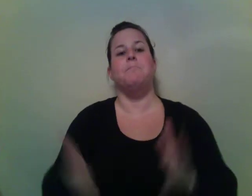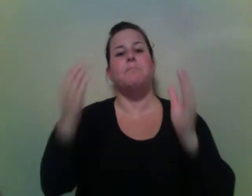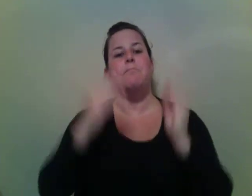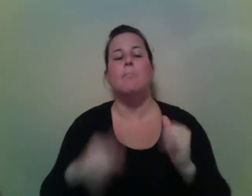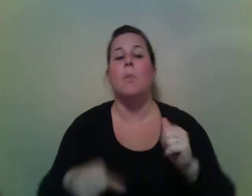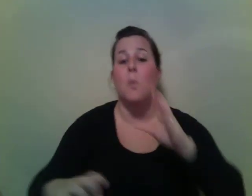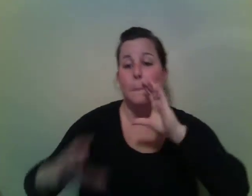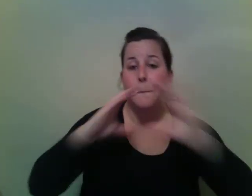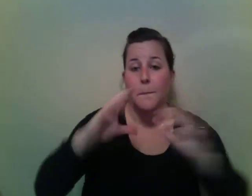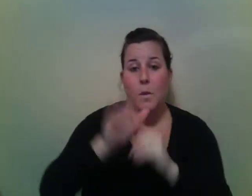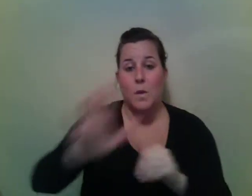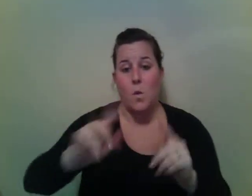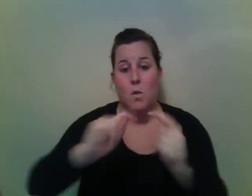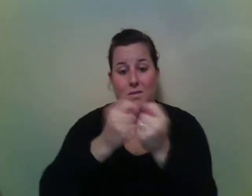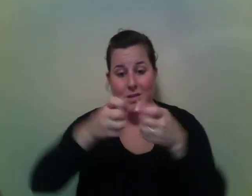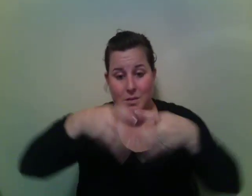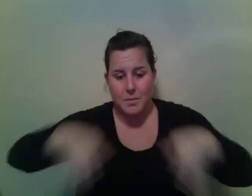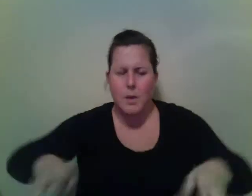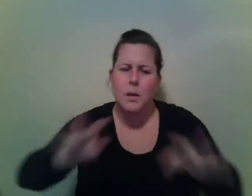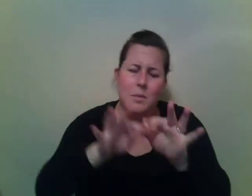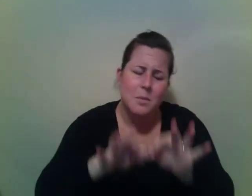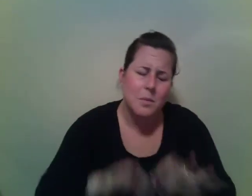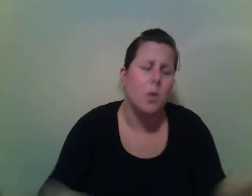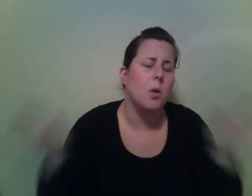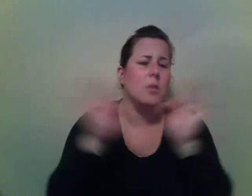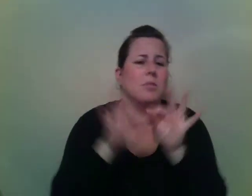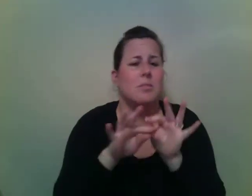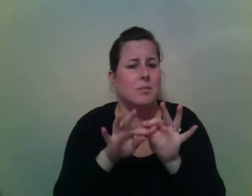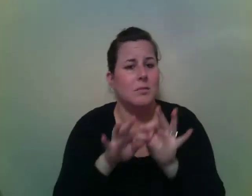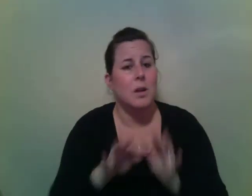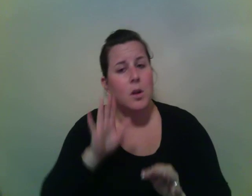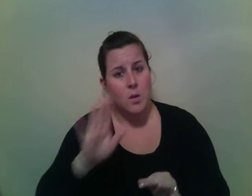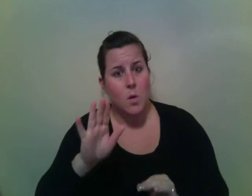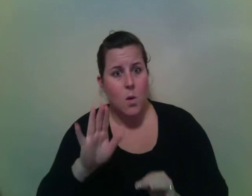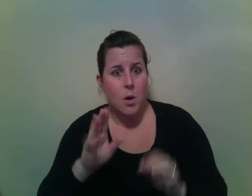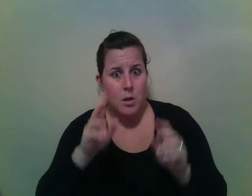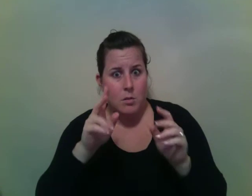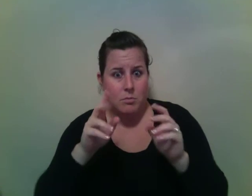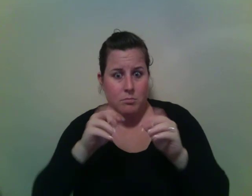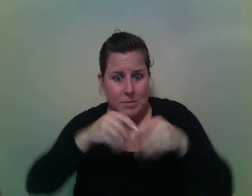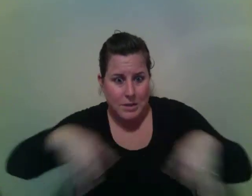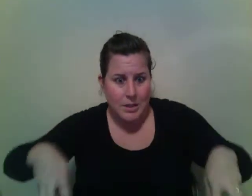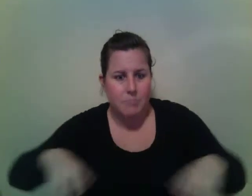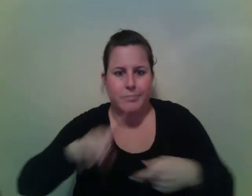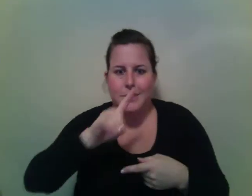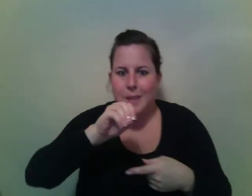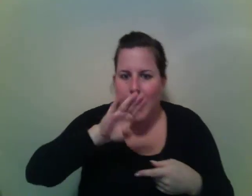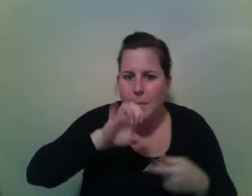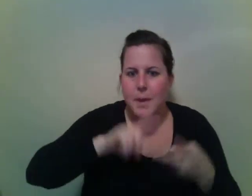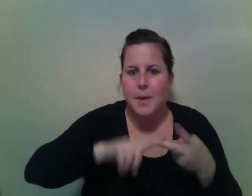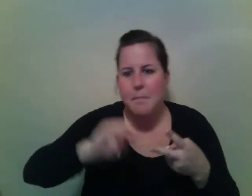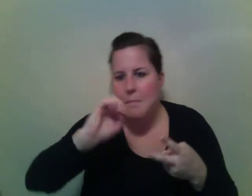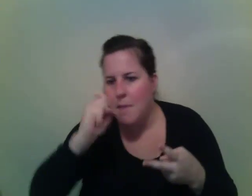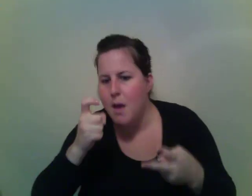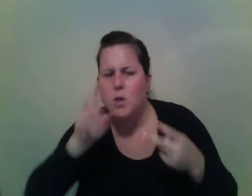key. Are the, you know, each person in your business, Debbie, Max, Betty, all those people, are they pursuing it